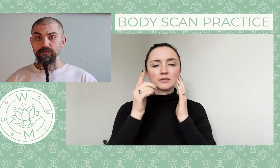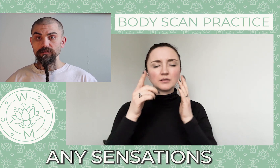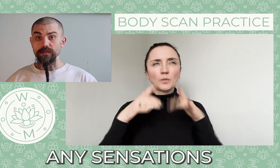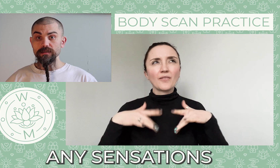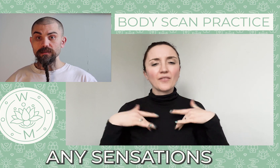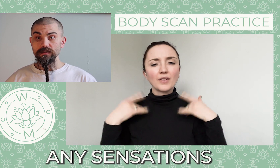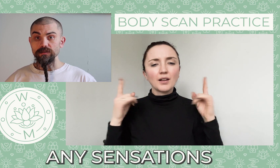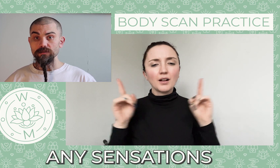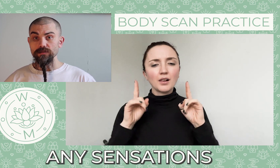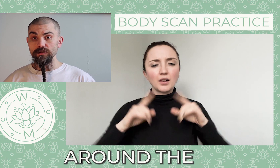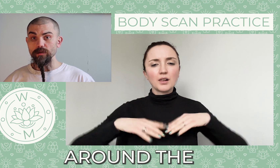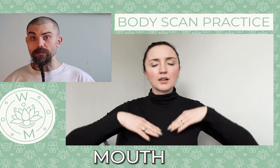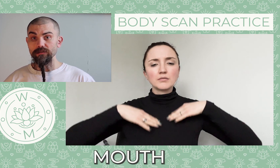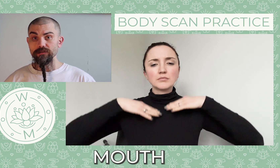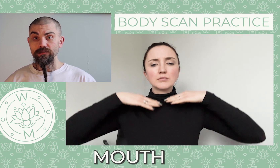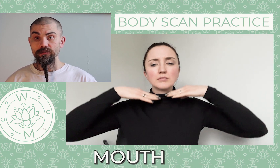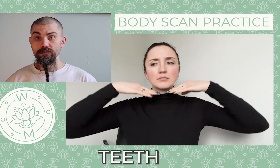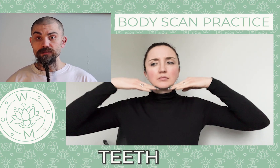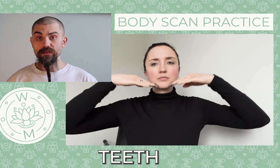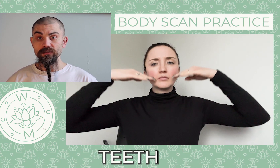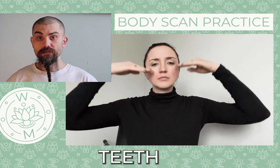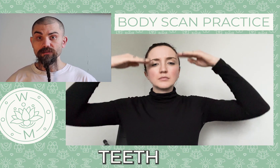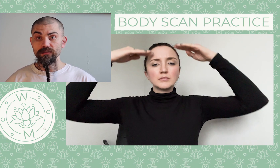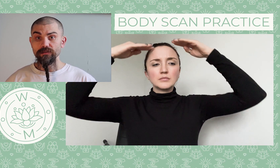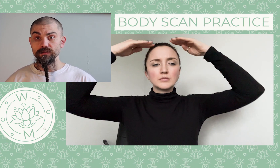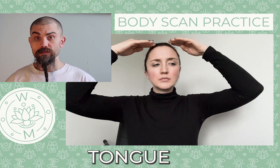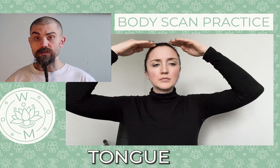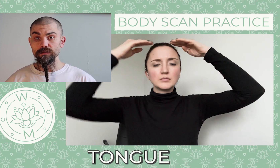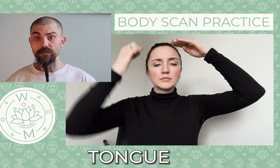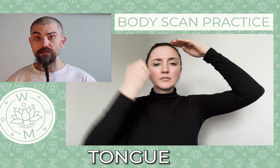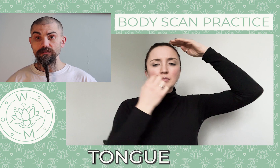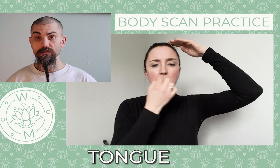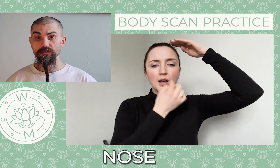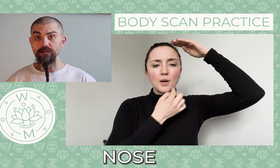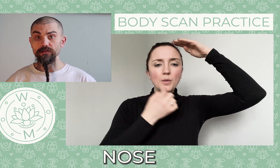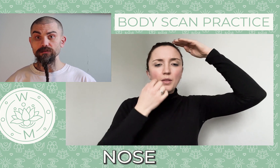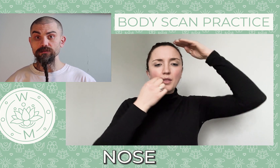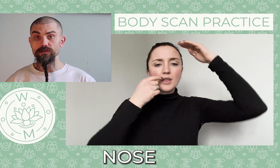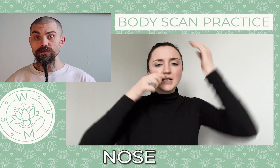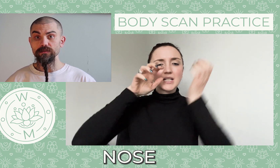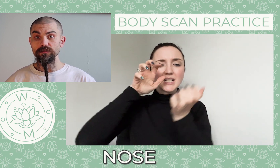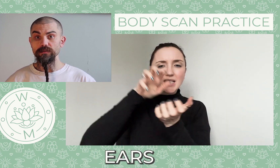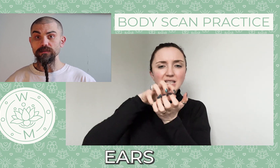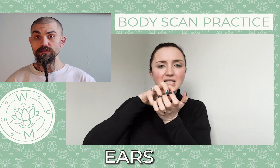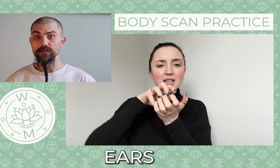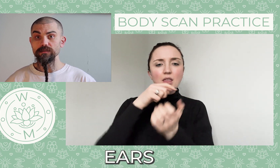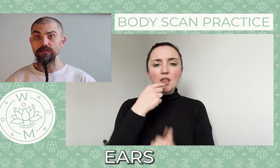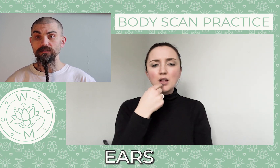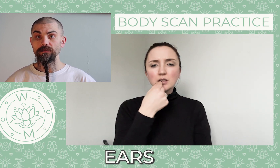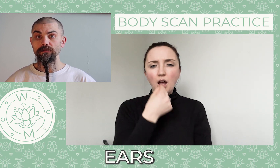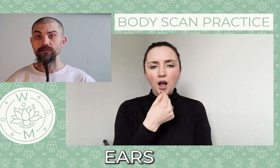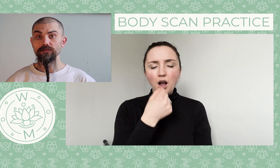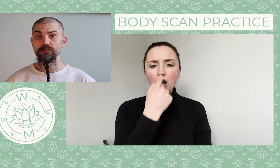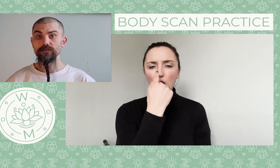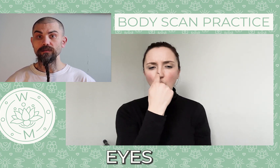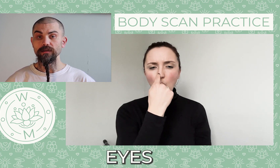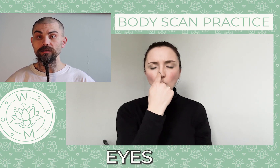Any sensations around the mouth, teeth, tongue, nose, ears,